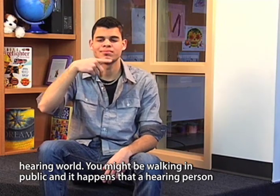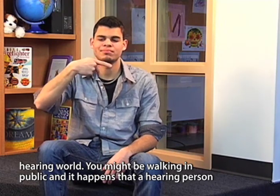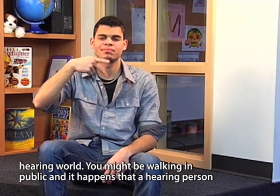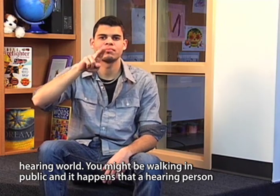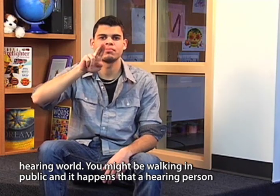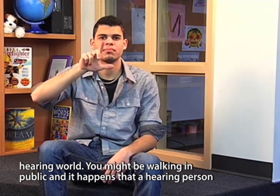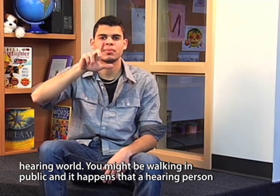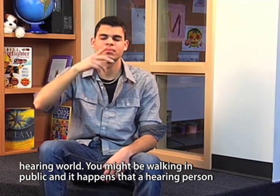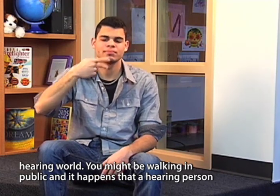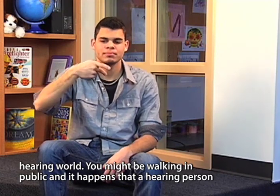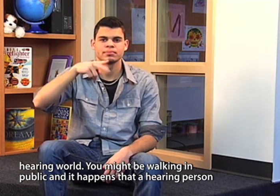You might be walking in public,